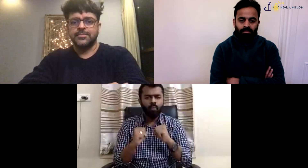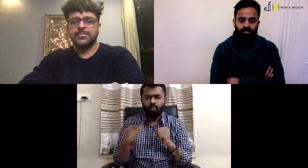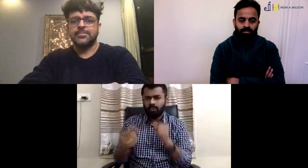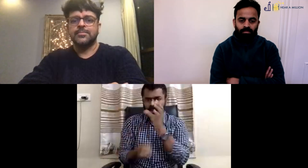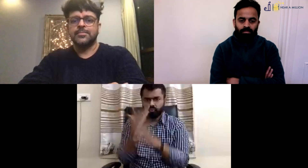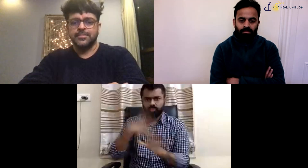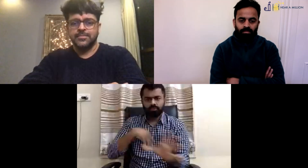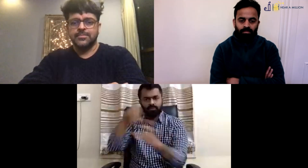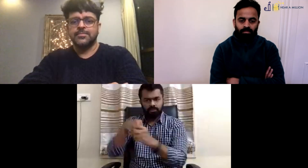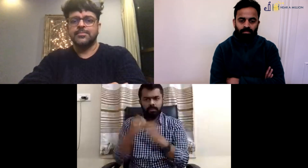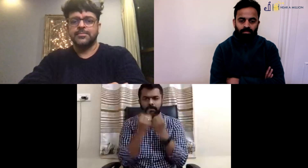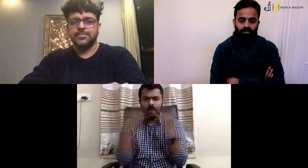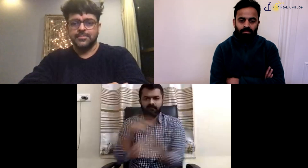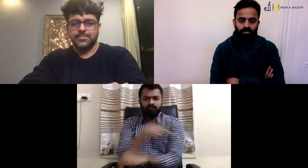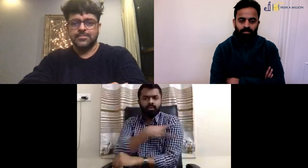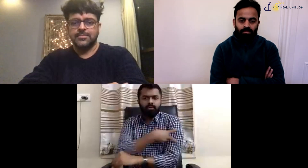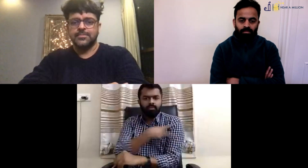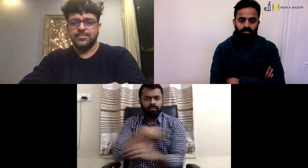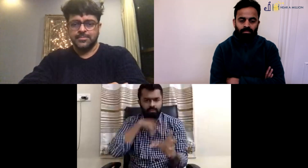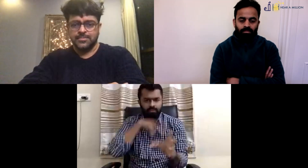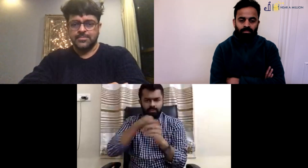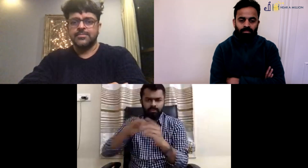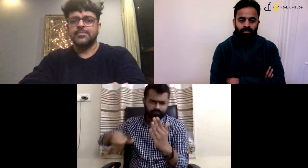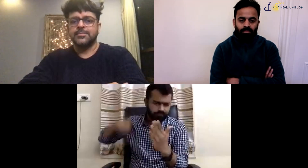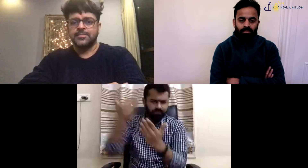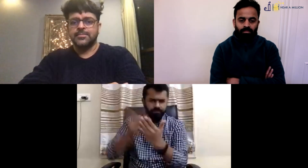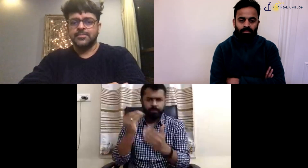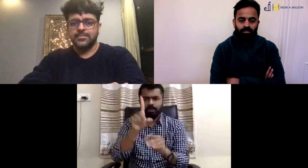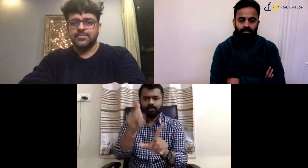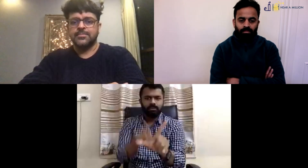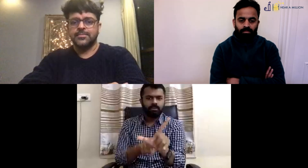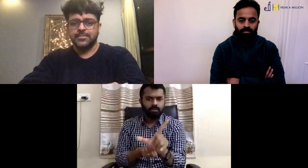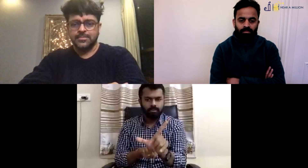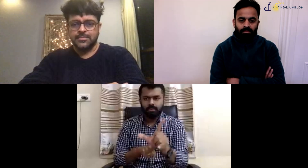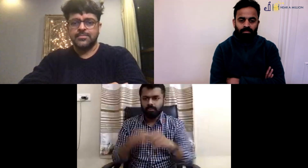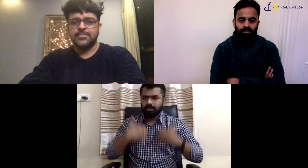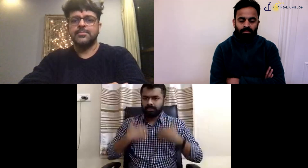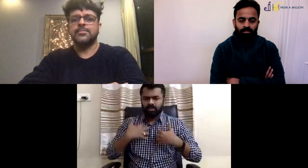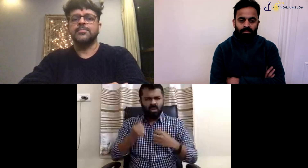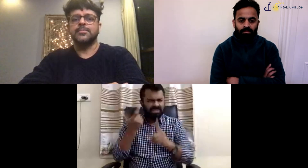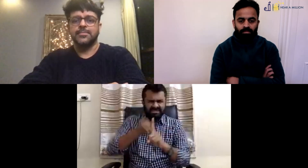from there. So I understand that yeah, how I can make the development here in India, and I